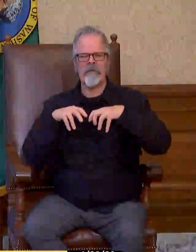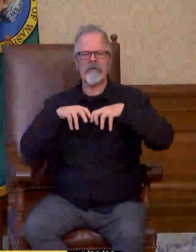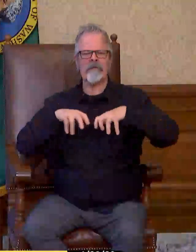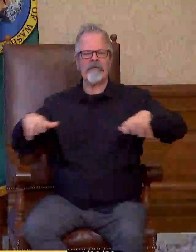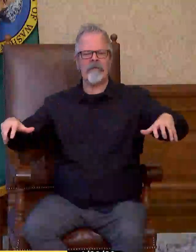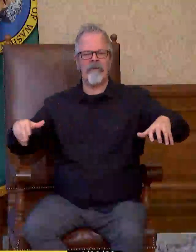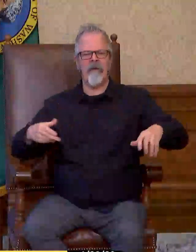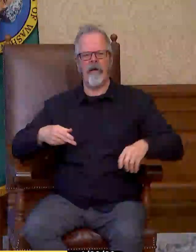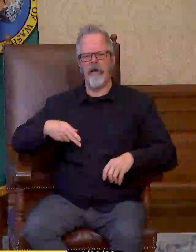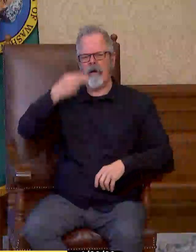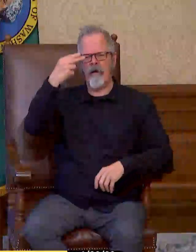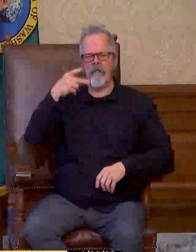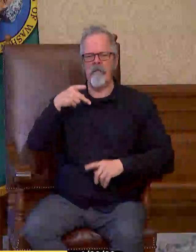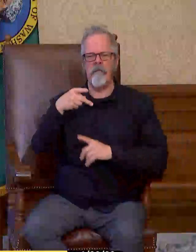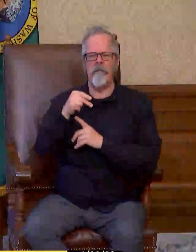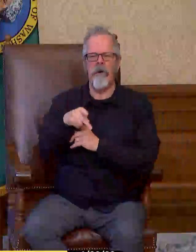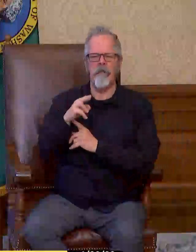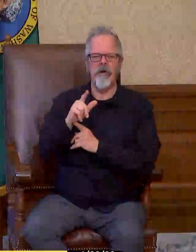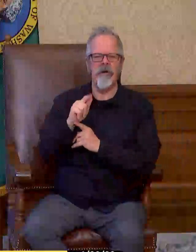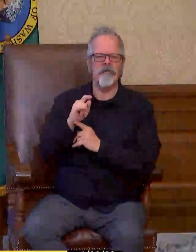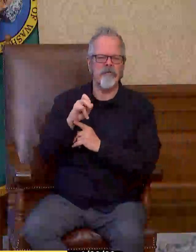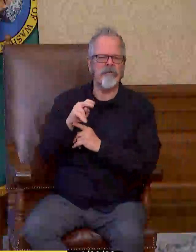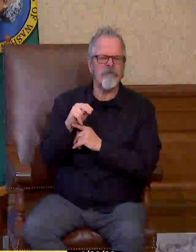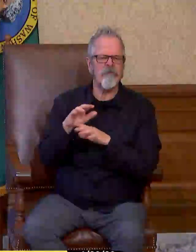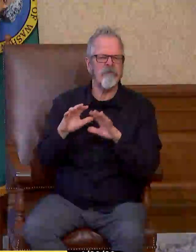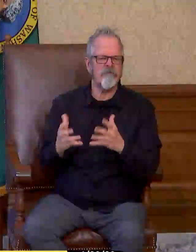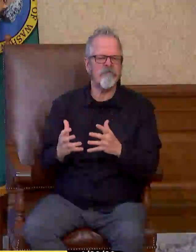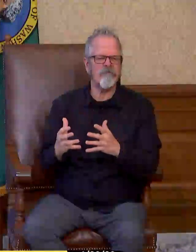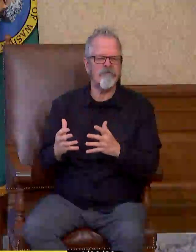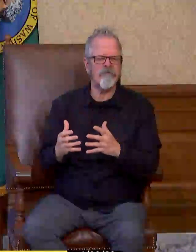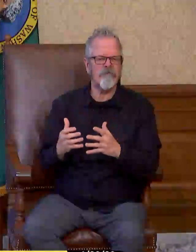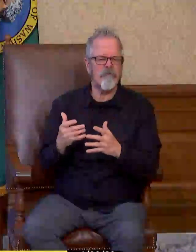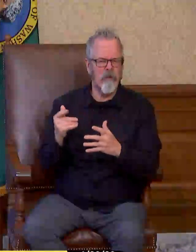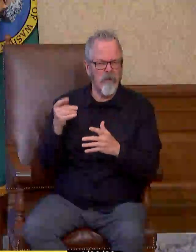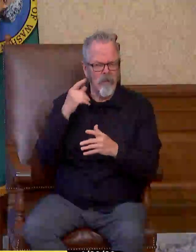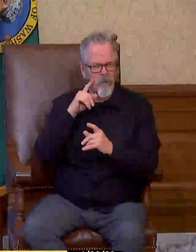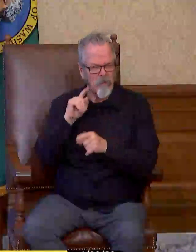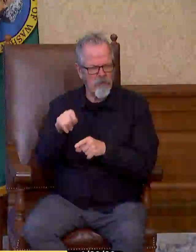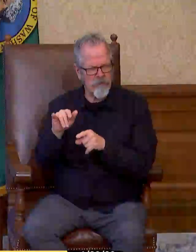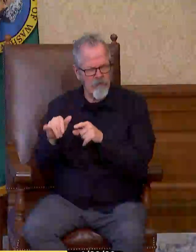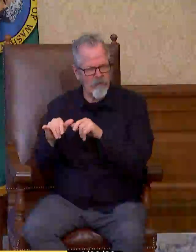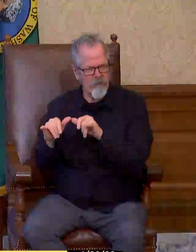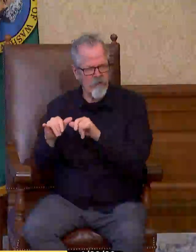have more details on who's staffing that and what they're doing.